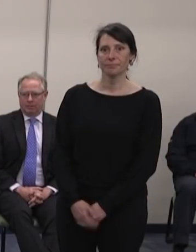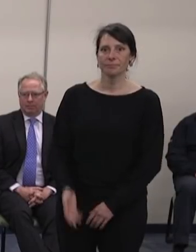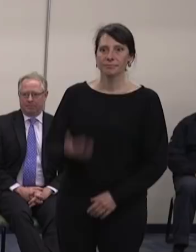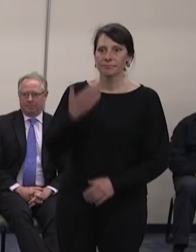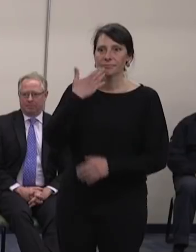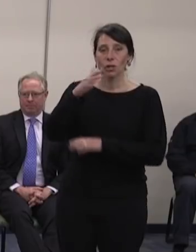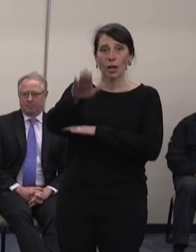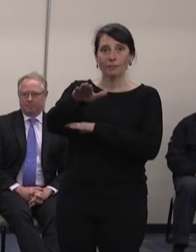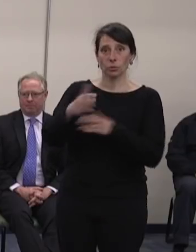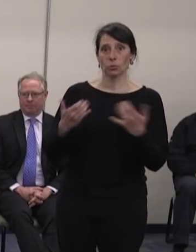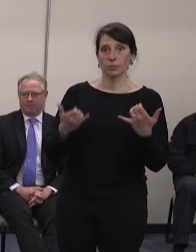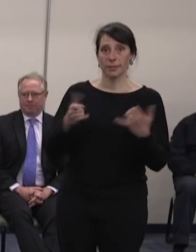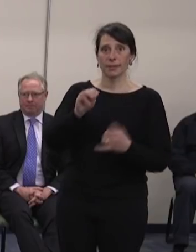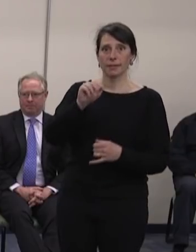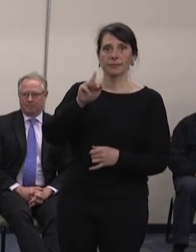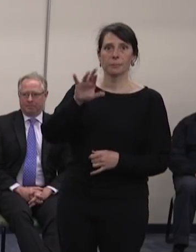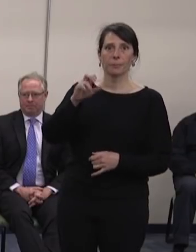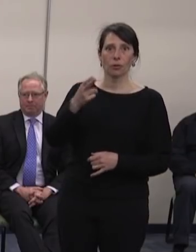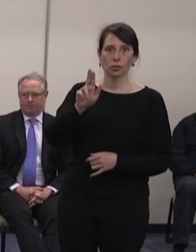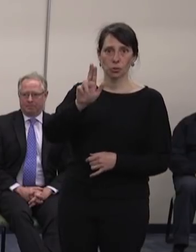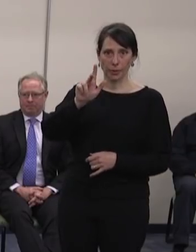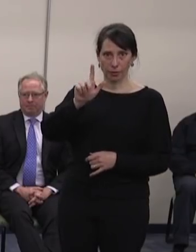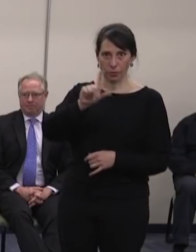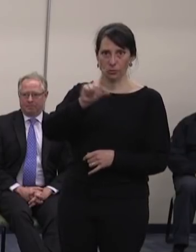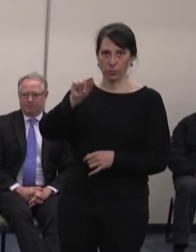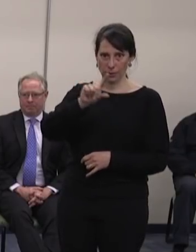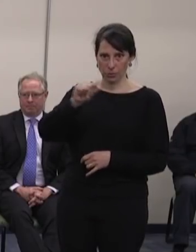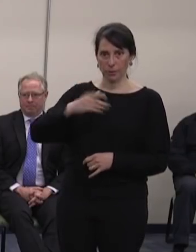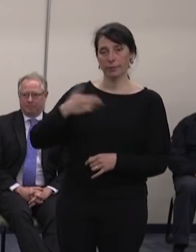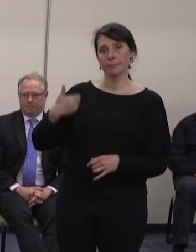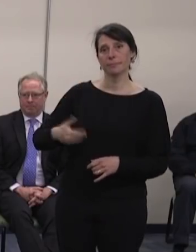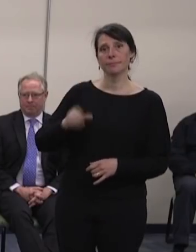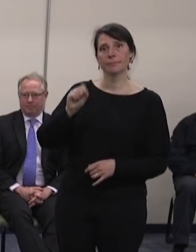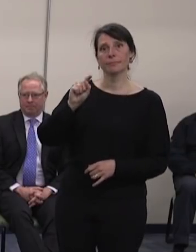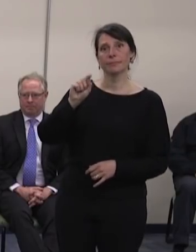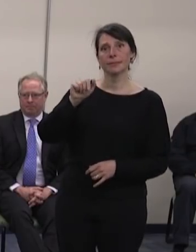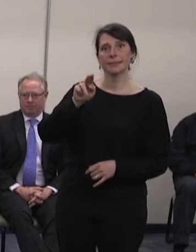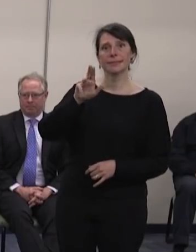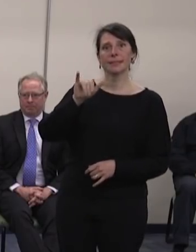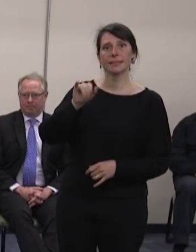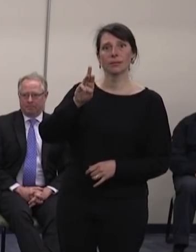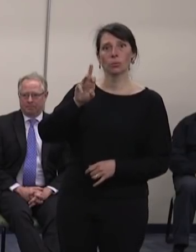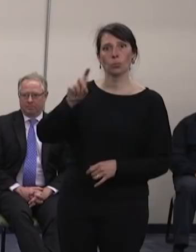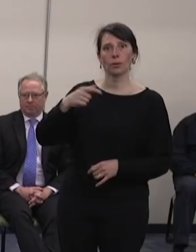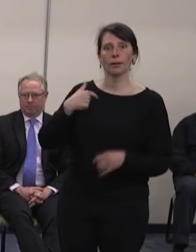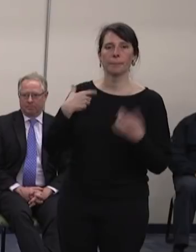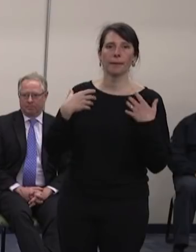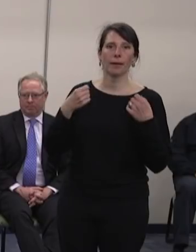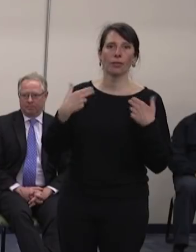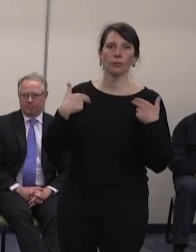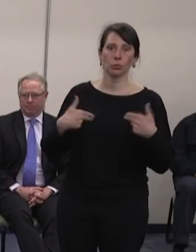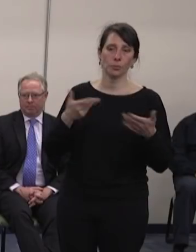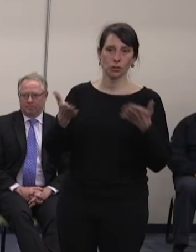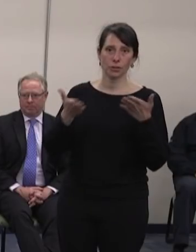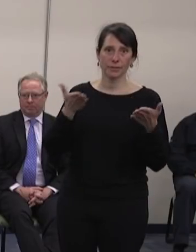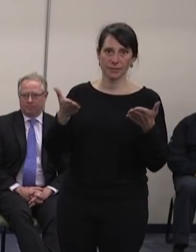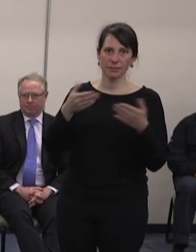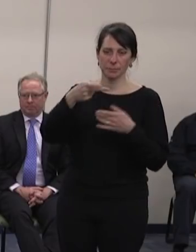Good afternoon. Today is March 23rd. My name is Stacy Wood. I am the Health and Human Services Public Information